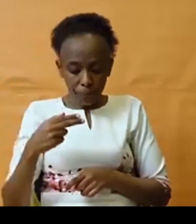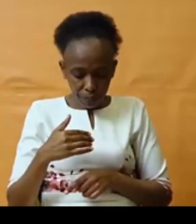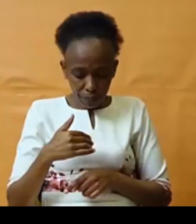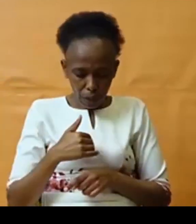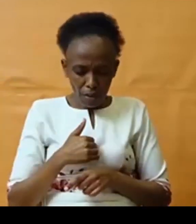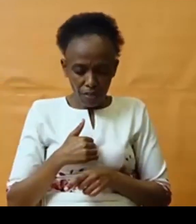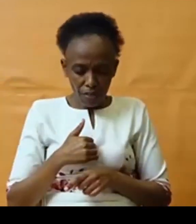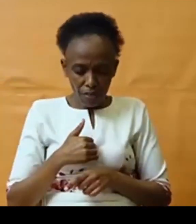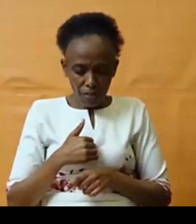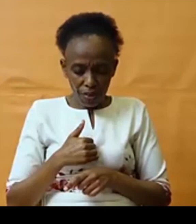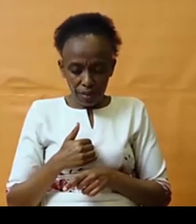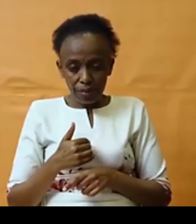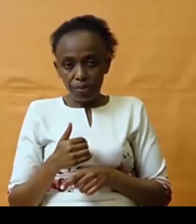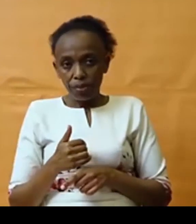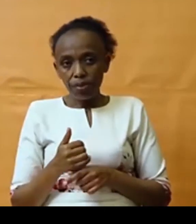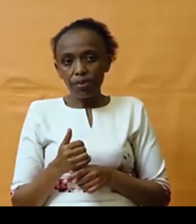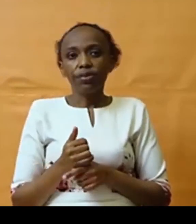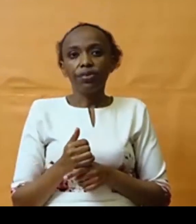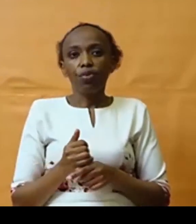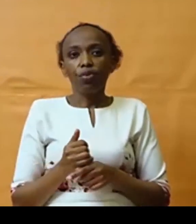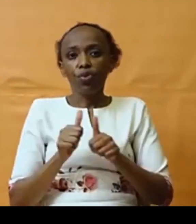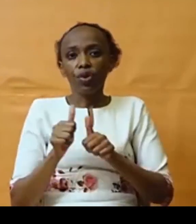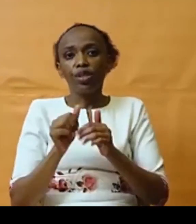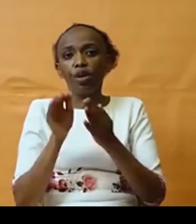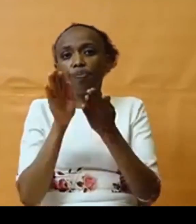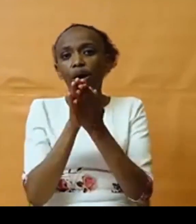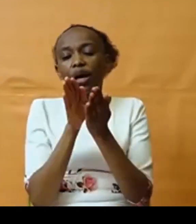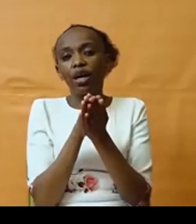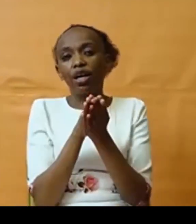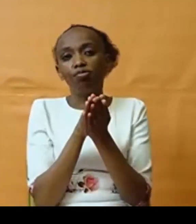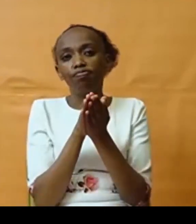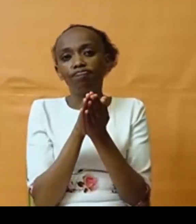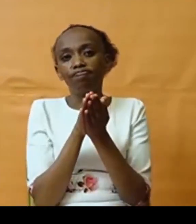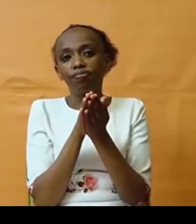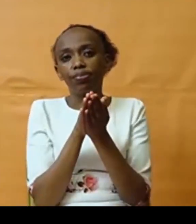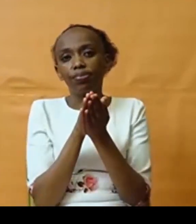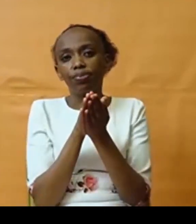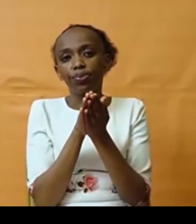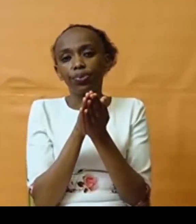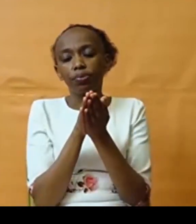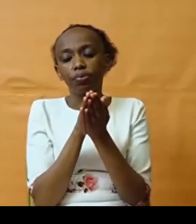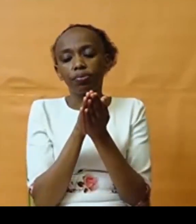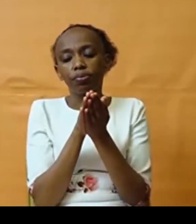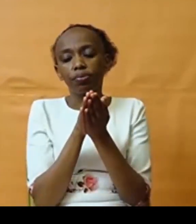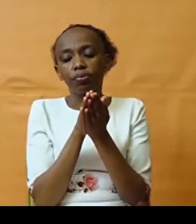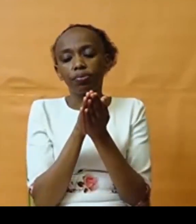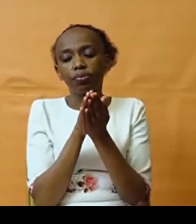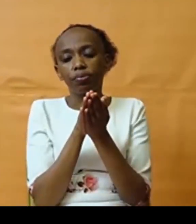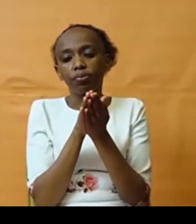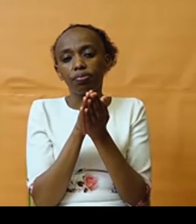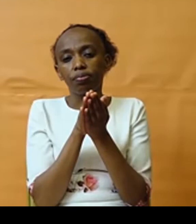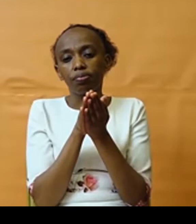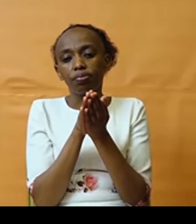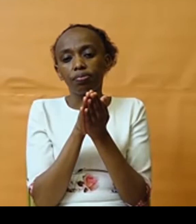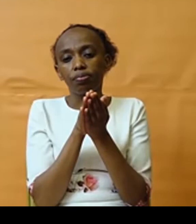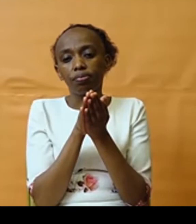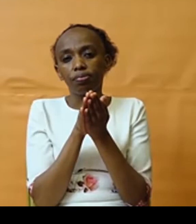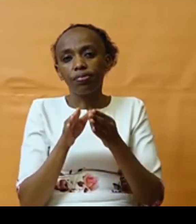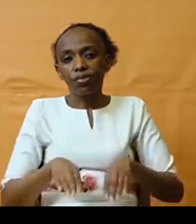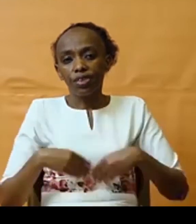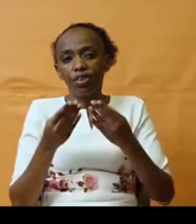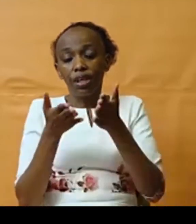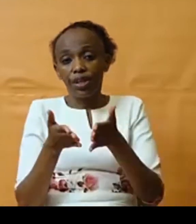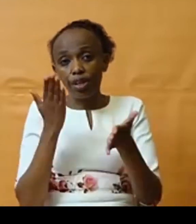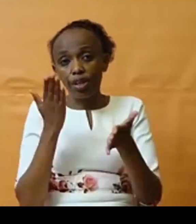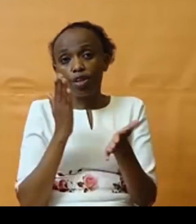rate, against which the bank lending rates are calibrated. These